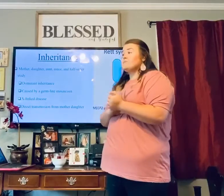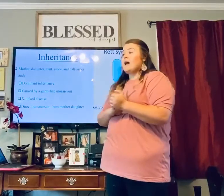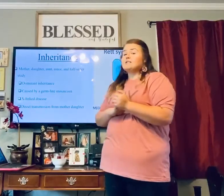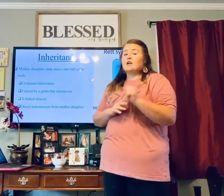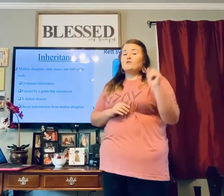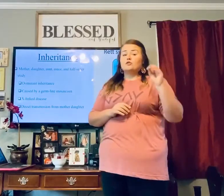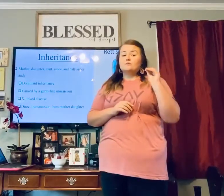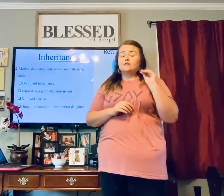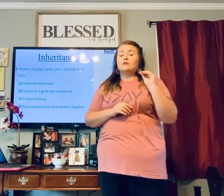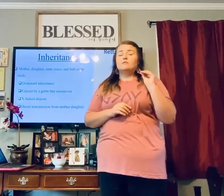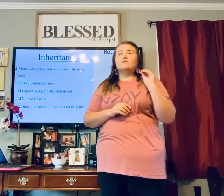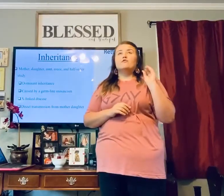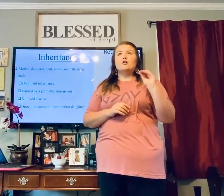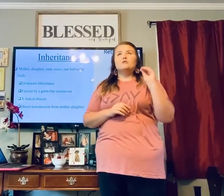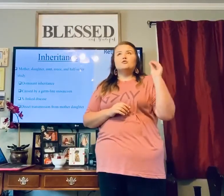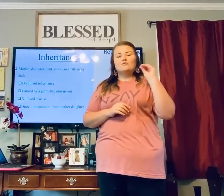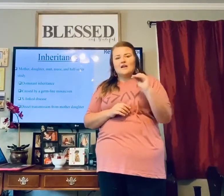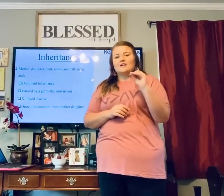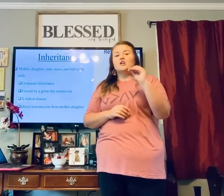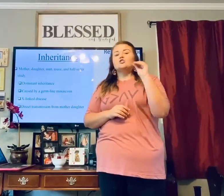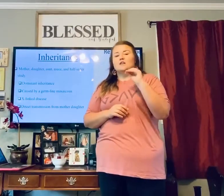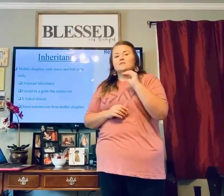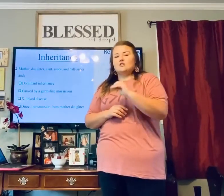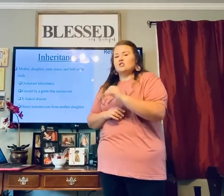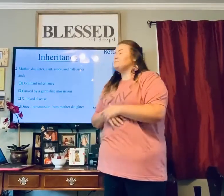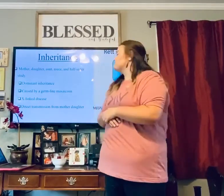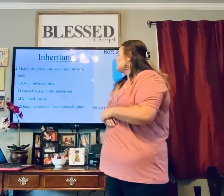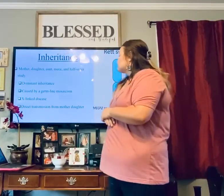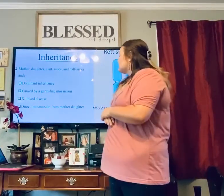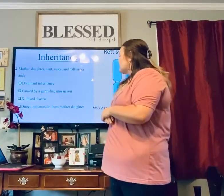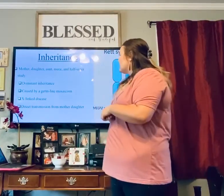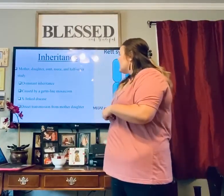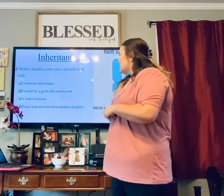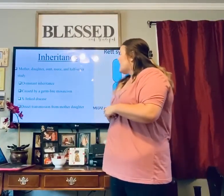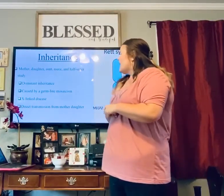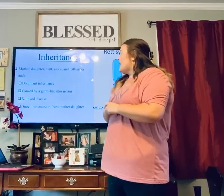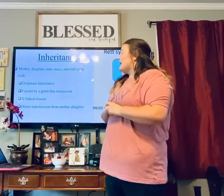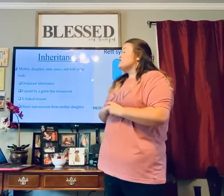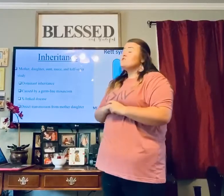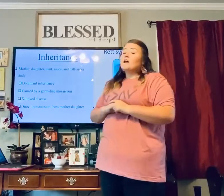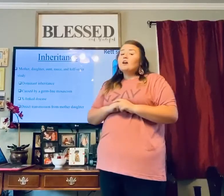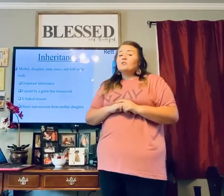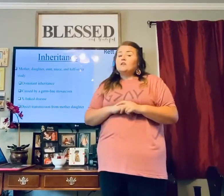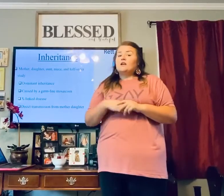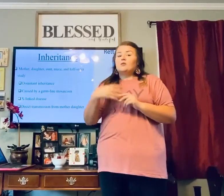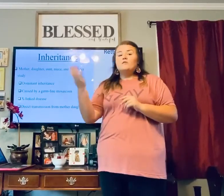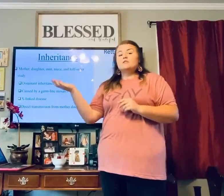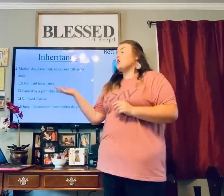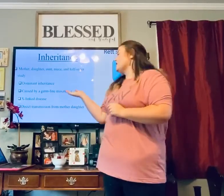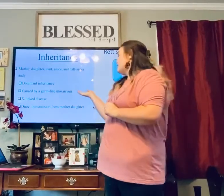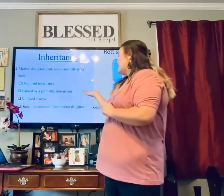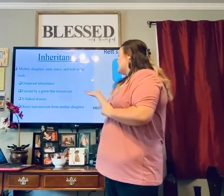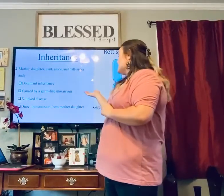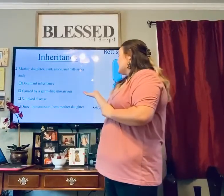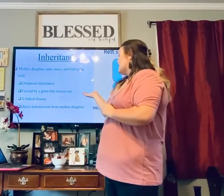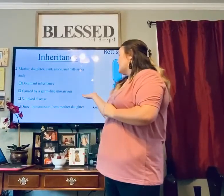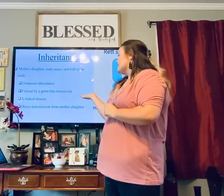And it was passed down from direct transmission. And she found, like, we've been talking about this in lecture,